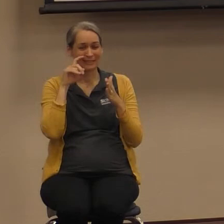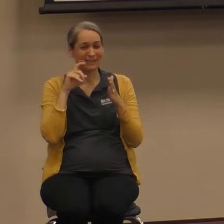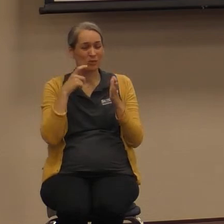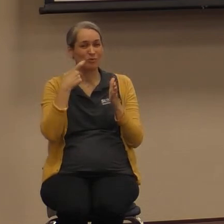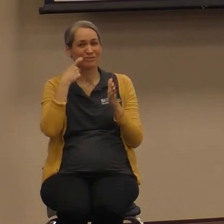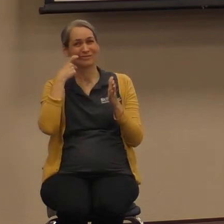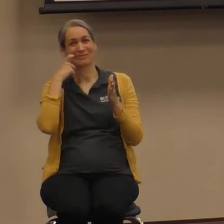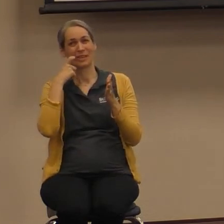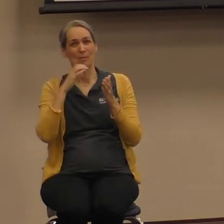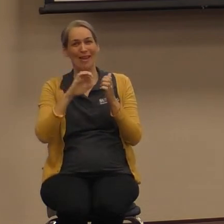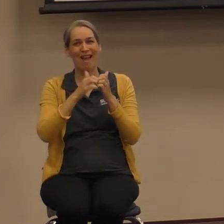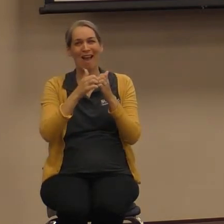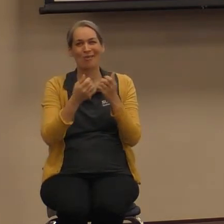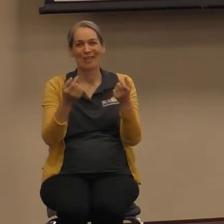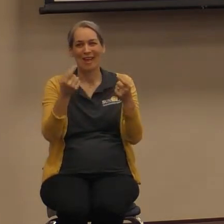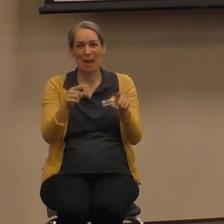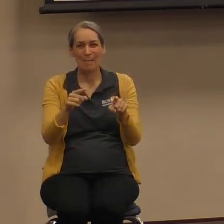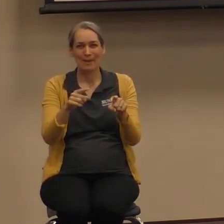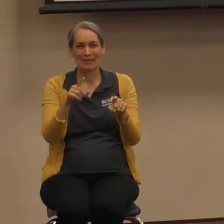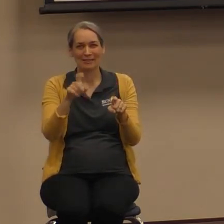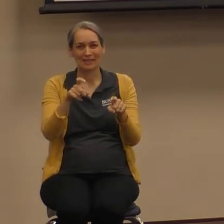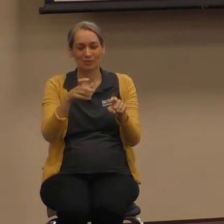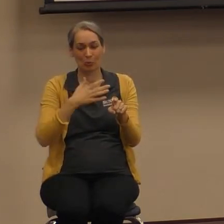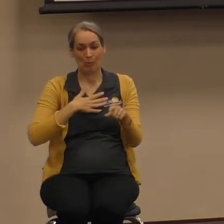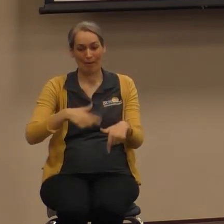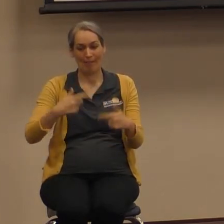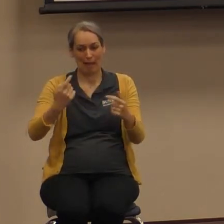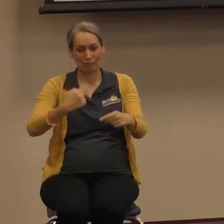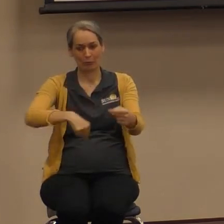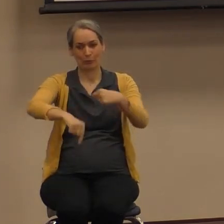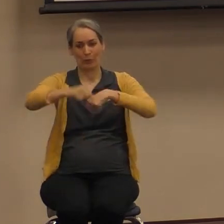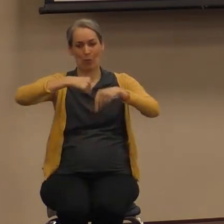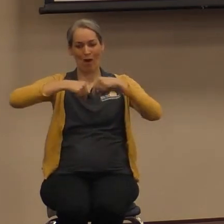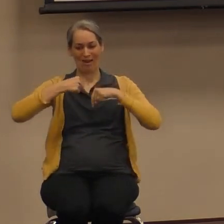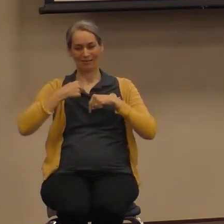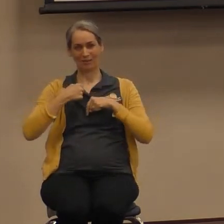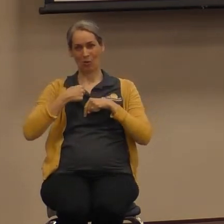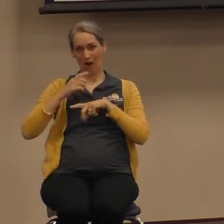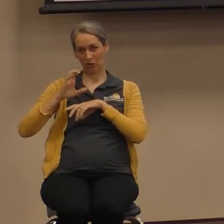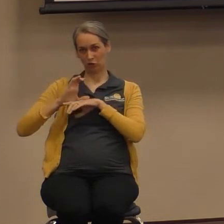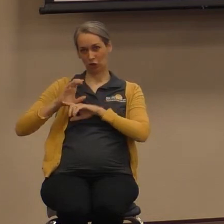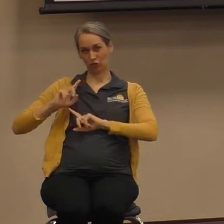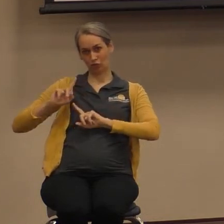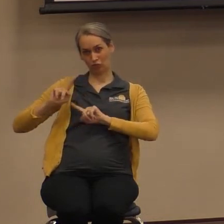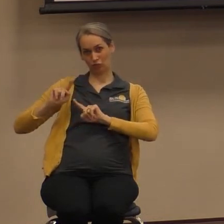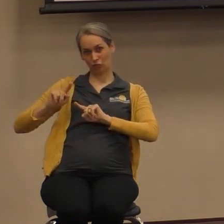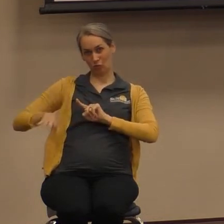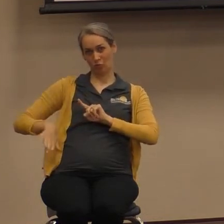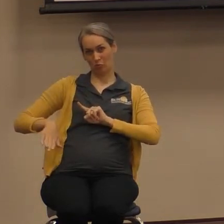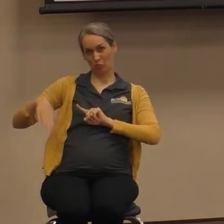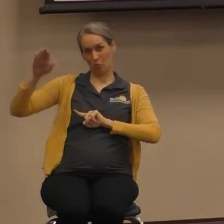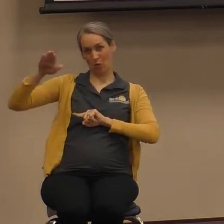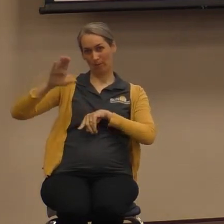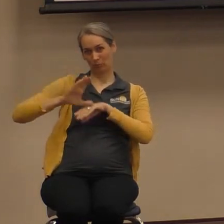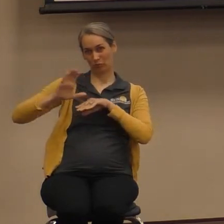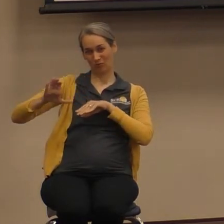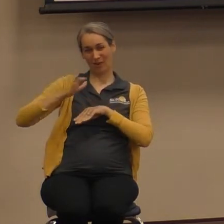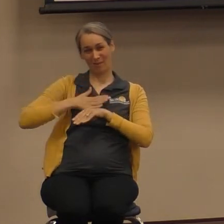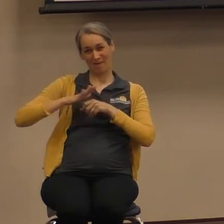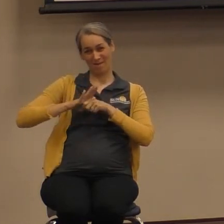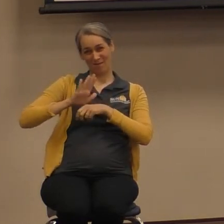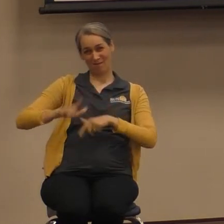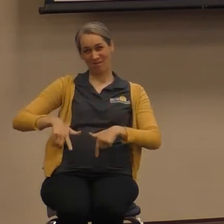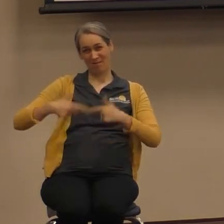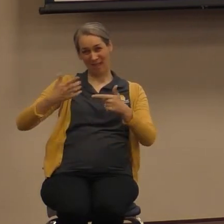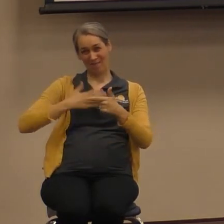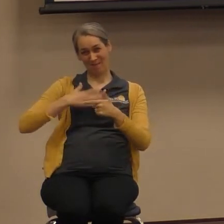have to rewind the clock, basically my entire life. Grew up in the church, of course, Church of Christ my entire life. Dad was an elder at Bear Valley